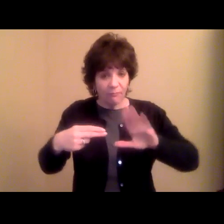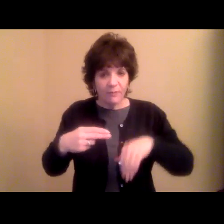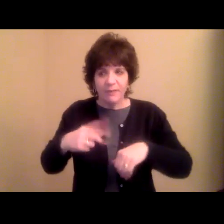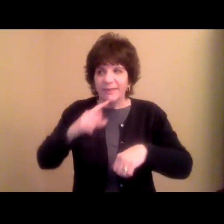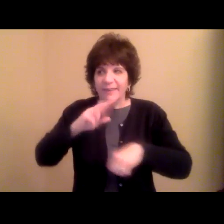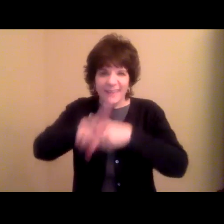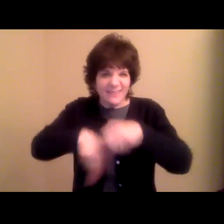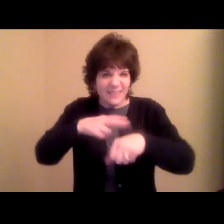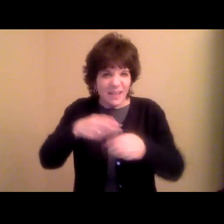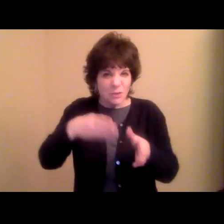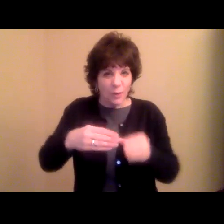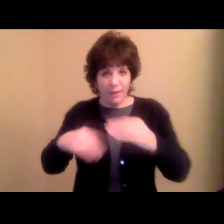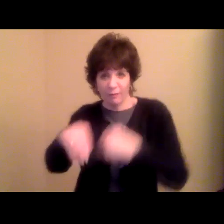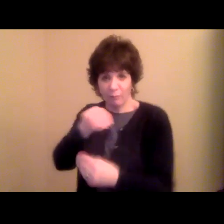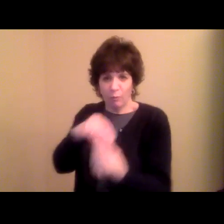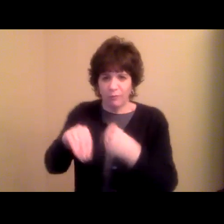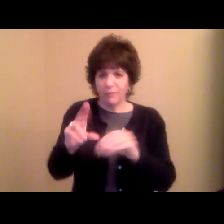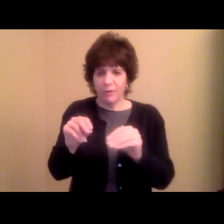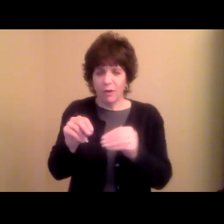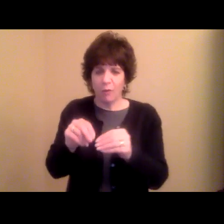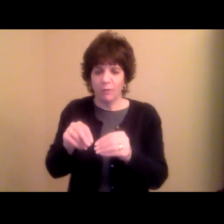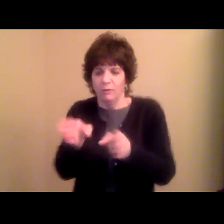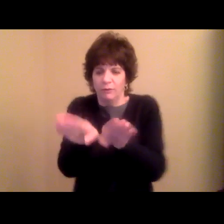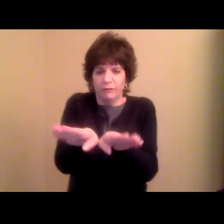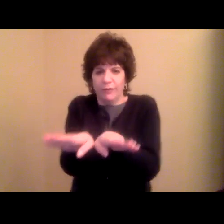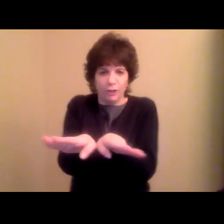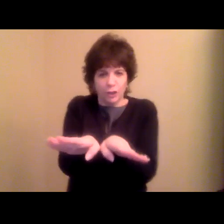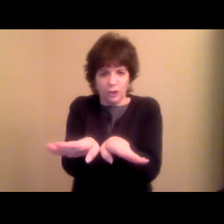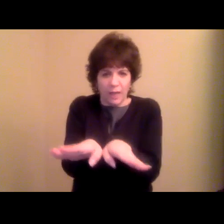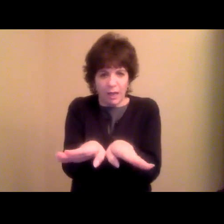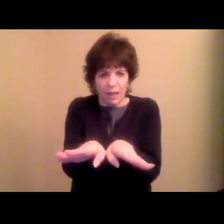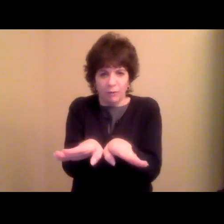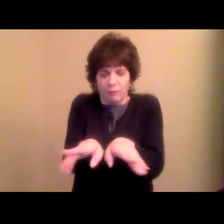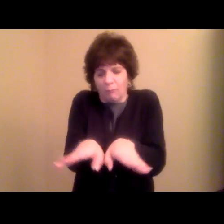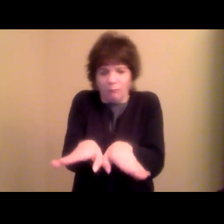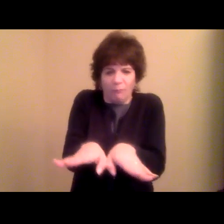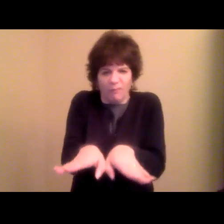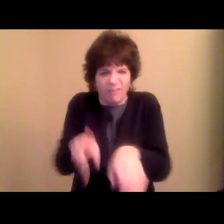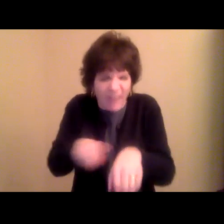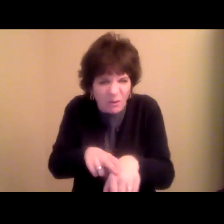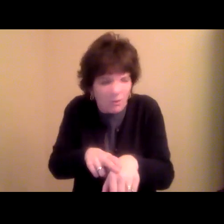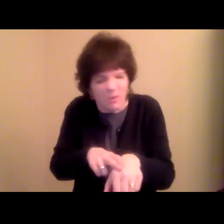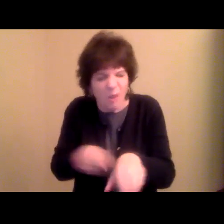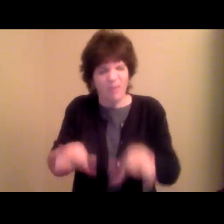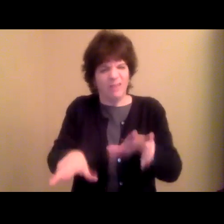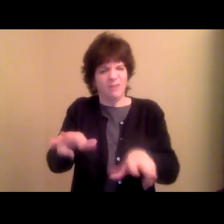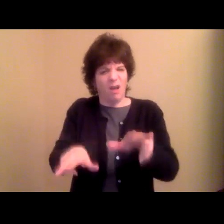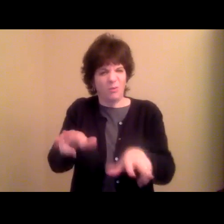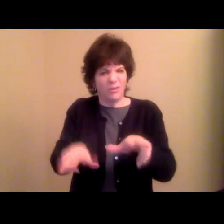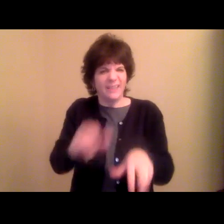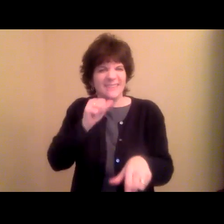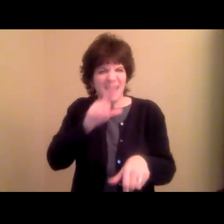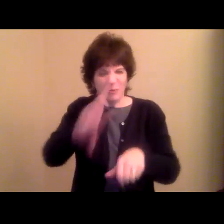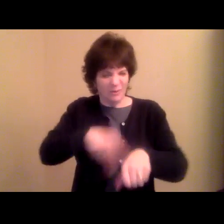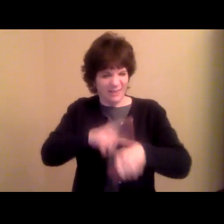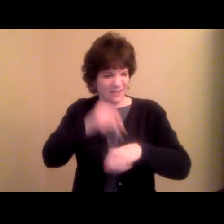natural way of moving your body. Your feet are turned out, your legs are turned out. There's all kinds of things that you do in ballet that are not really natural